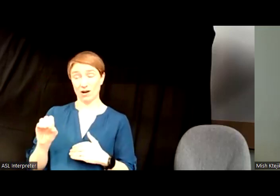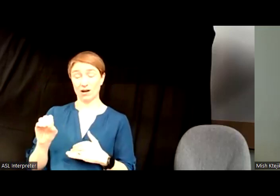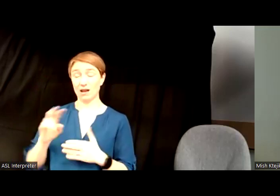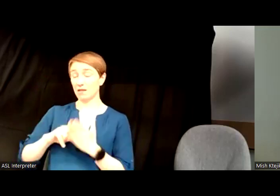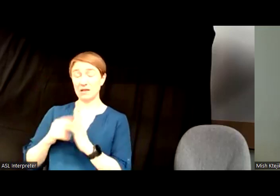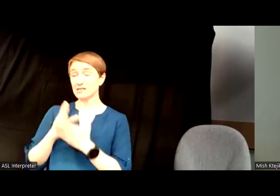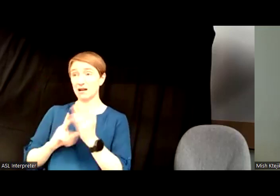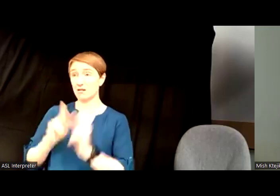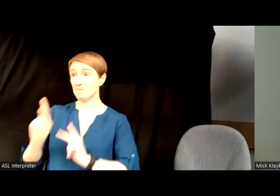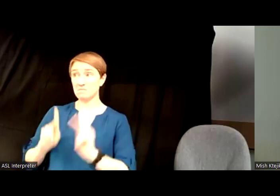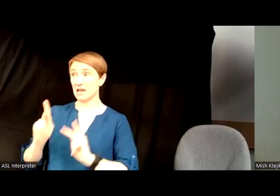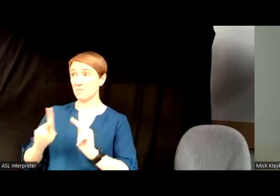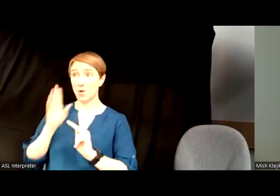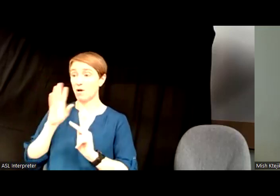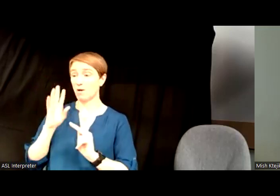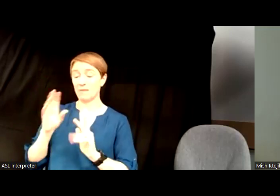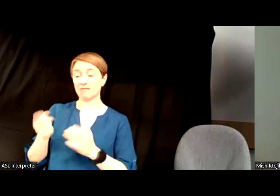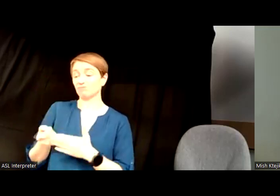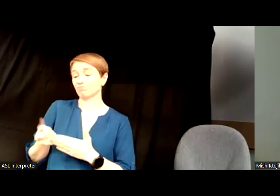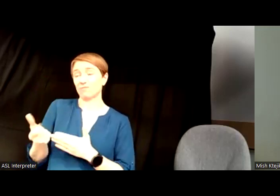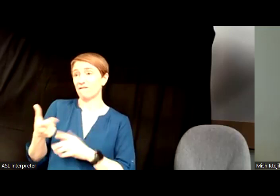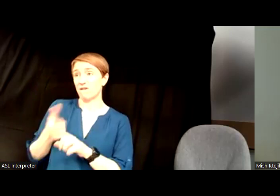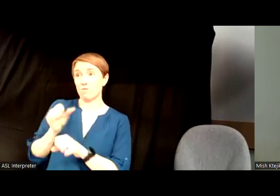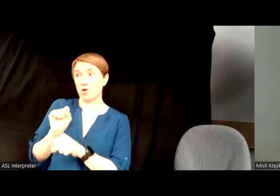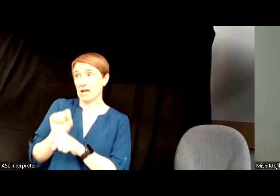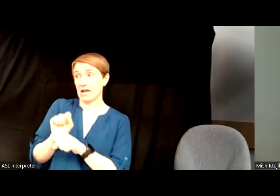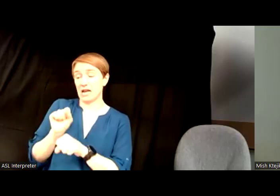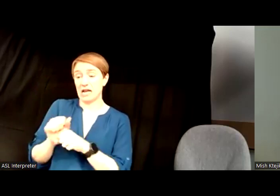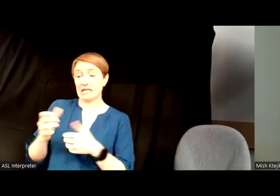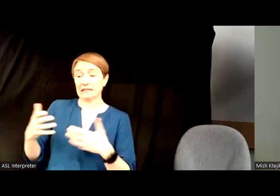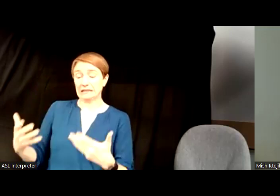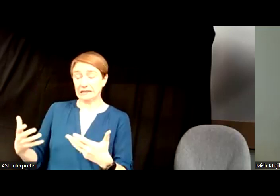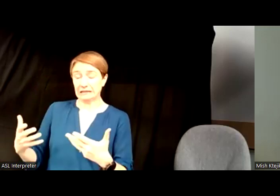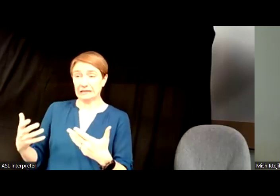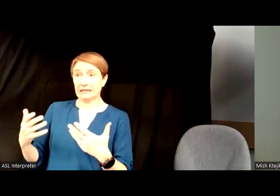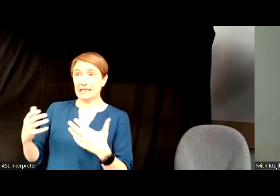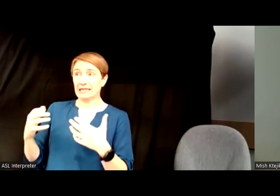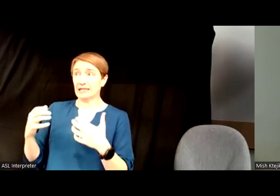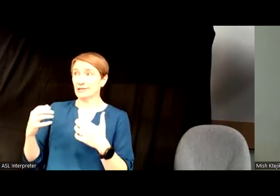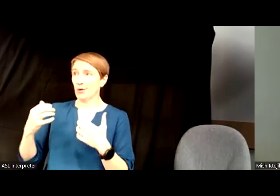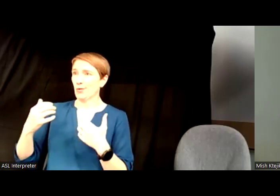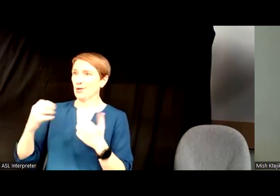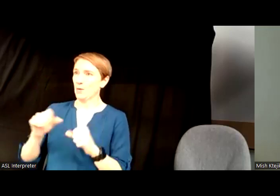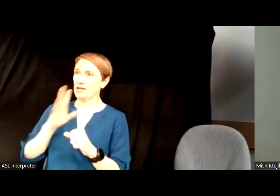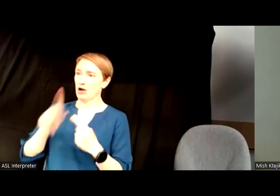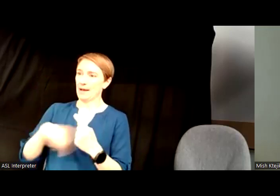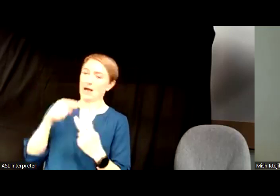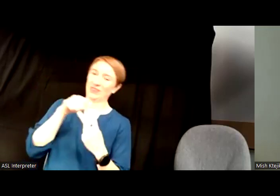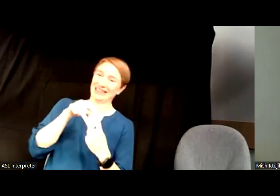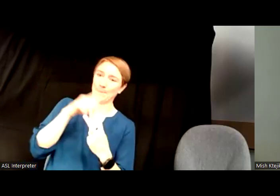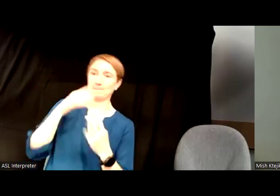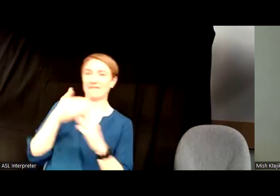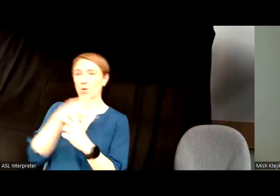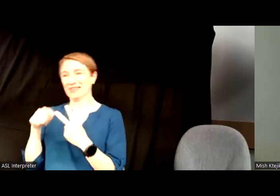some people from currently working. And so I don't know if we can talk about one before the other.